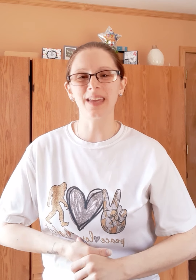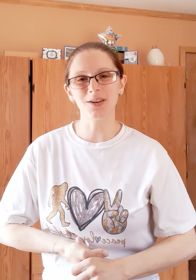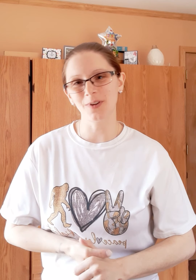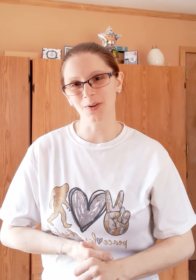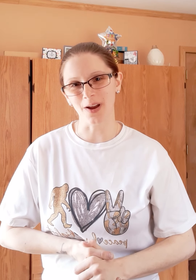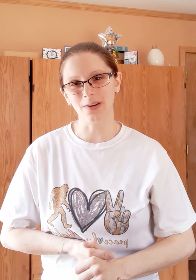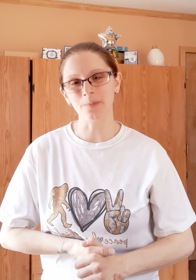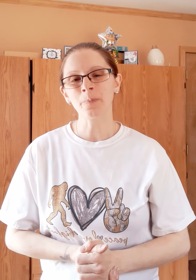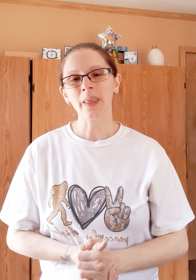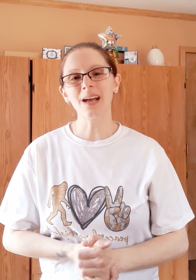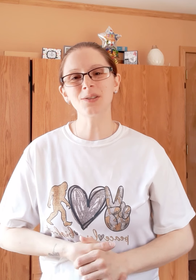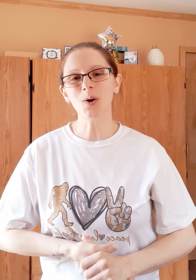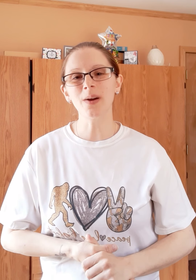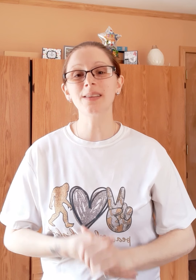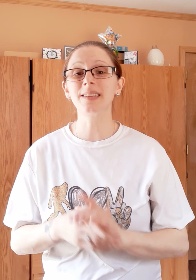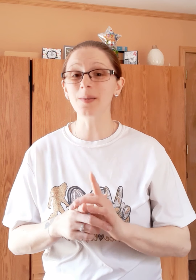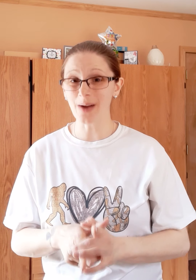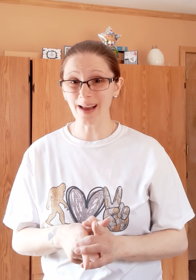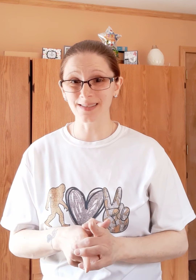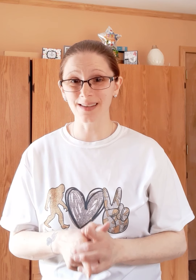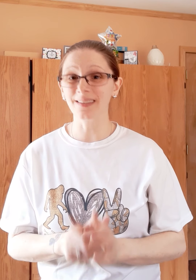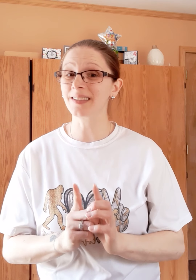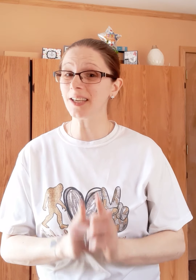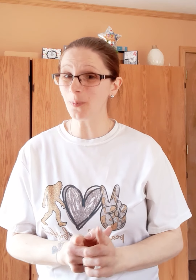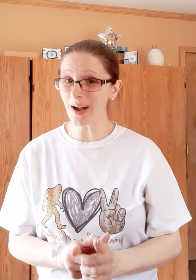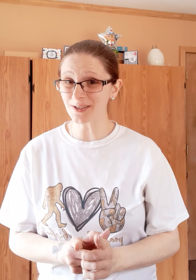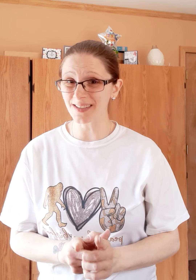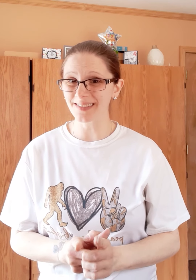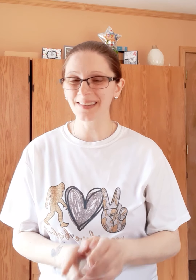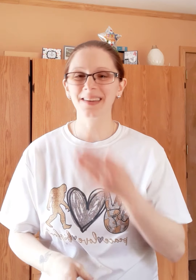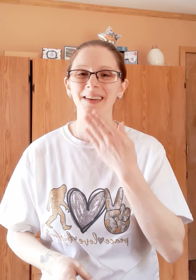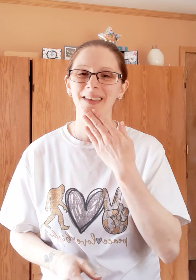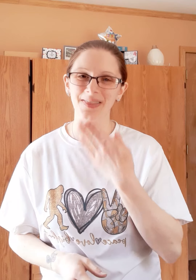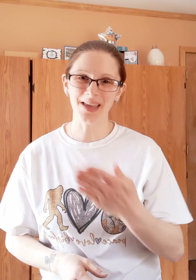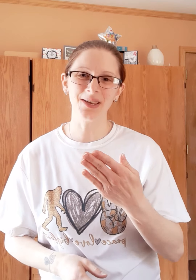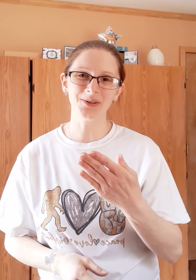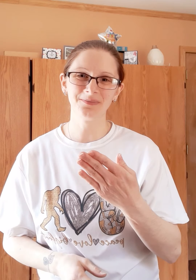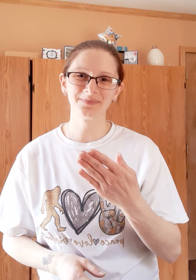Andrea Gregory. As always, keep practicing, keep watching, and thank you.